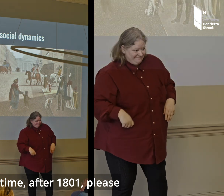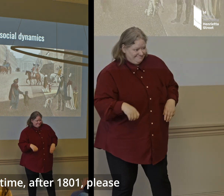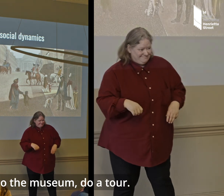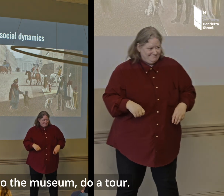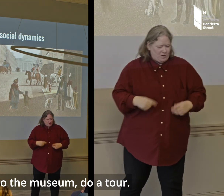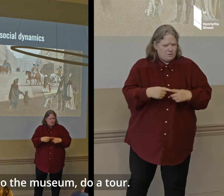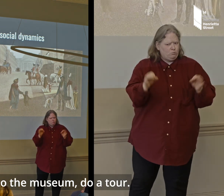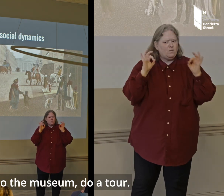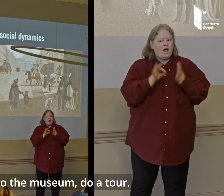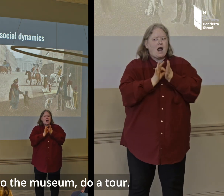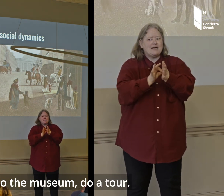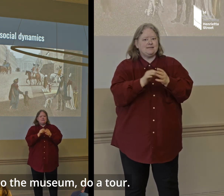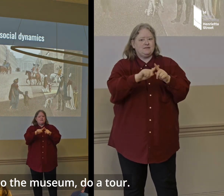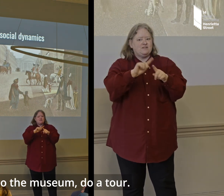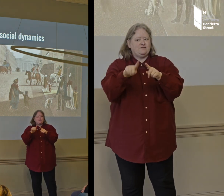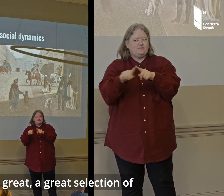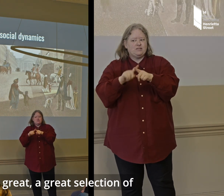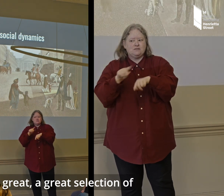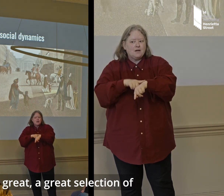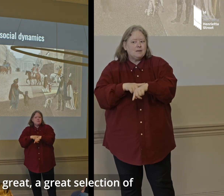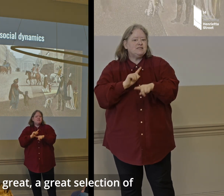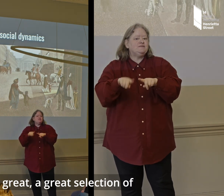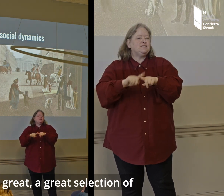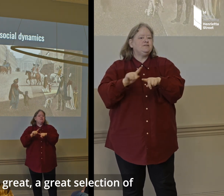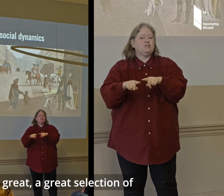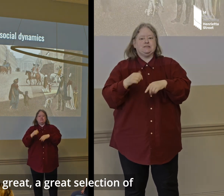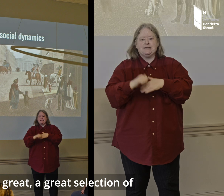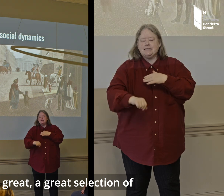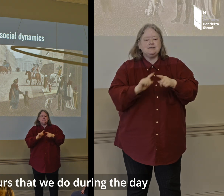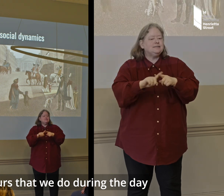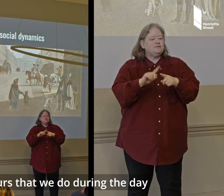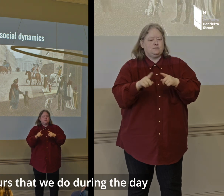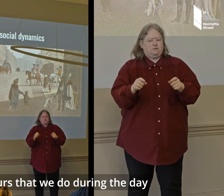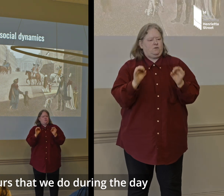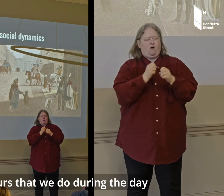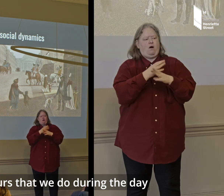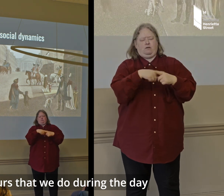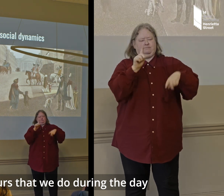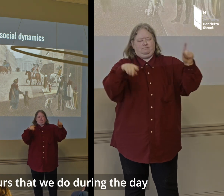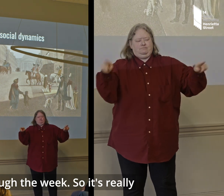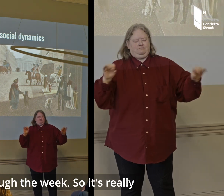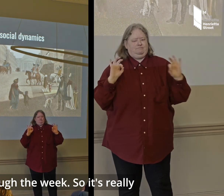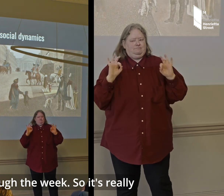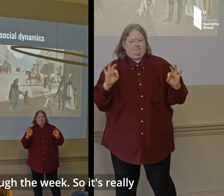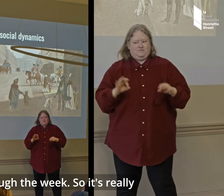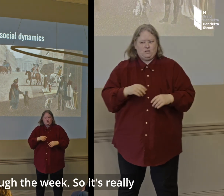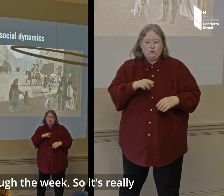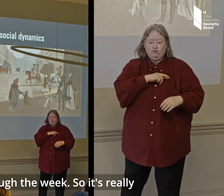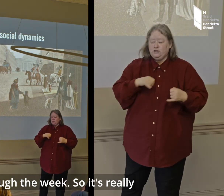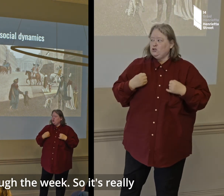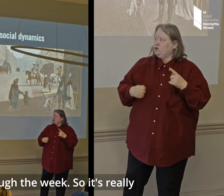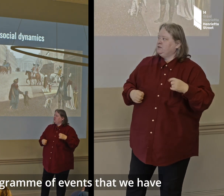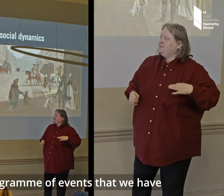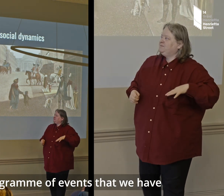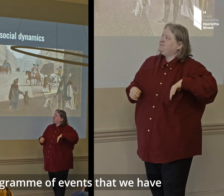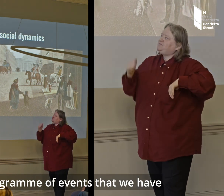1801, please come to the museum, do a tour. There's a great selection of guided tours that we do during the day, all through the week. So